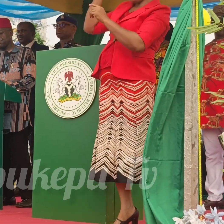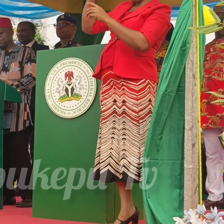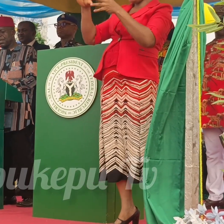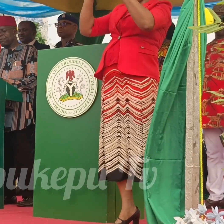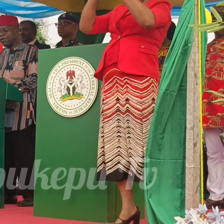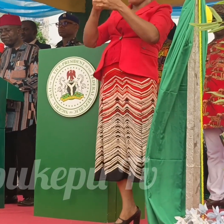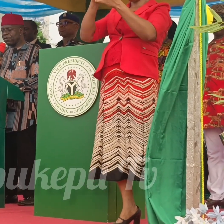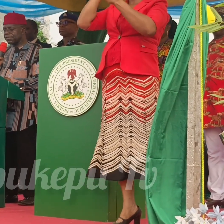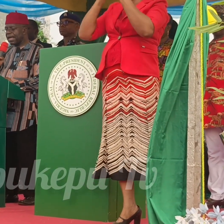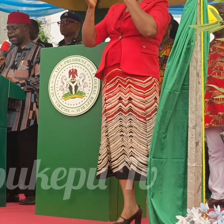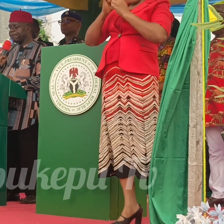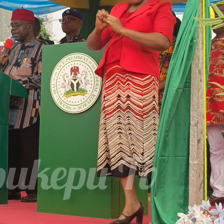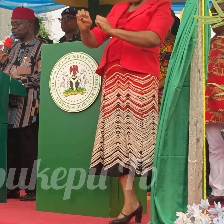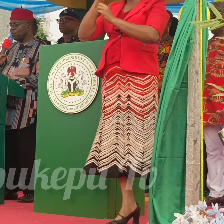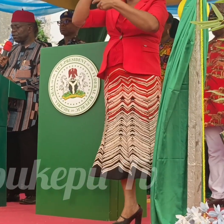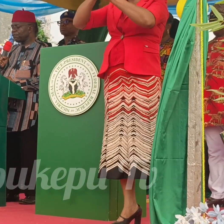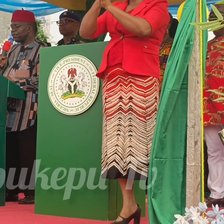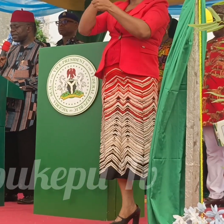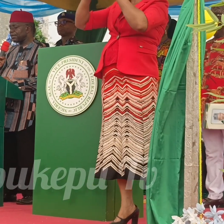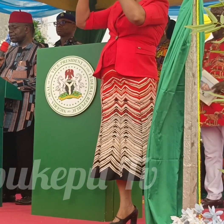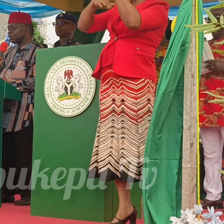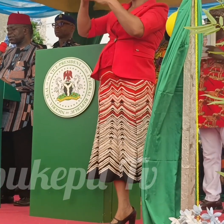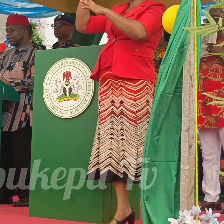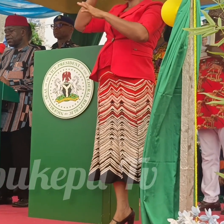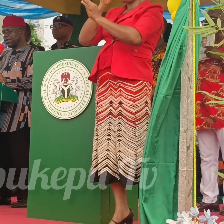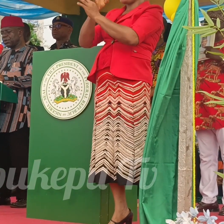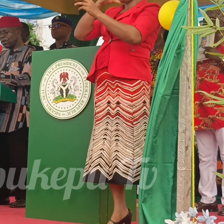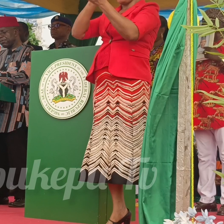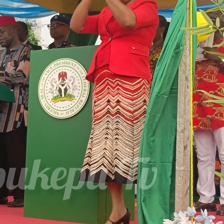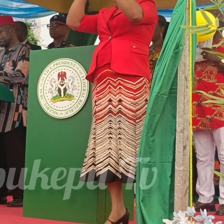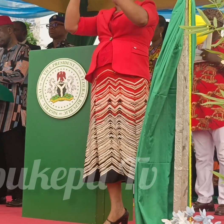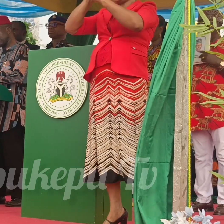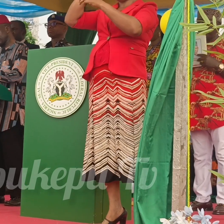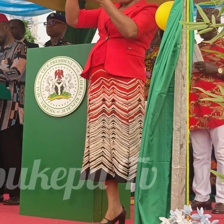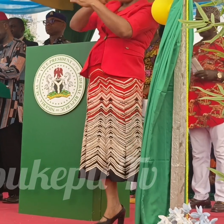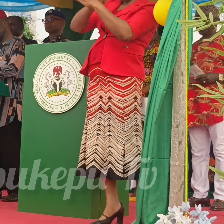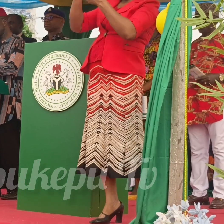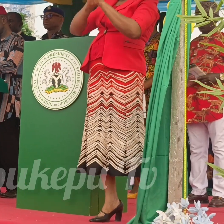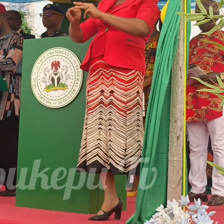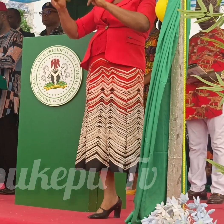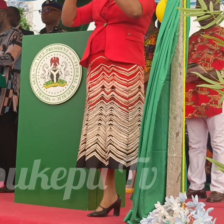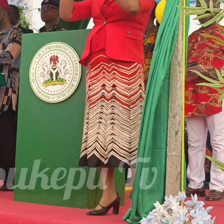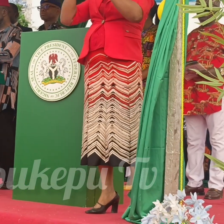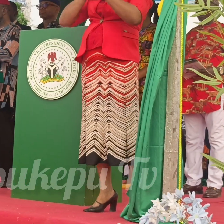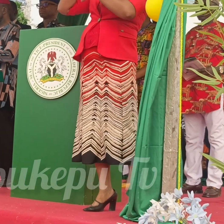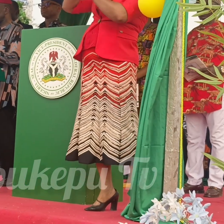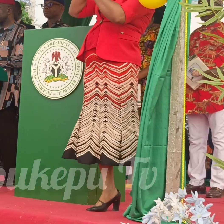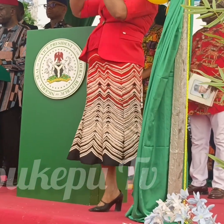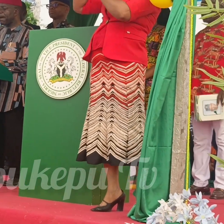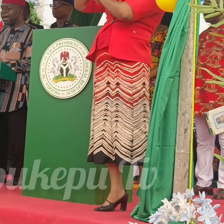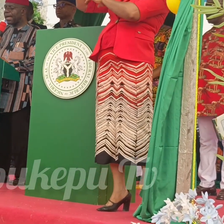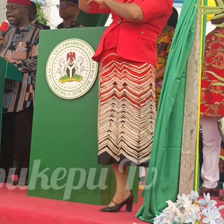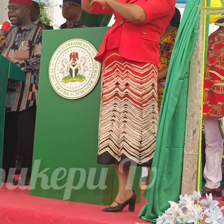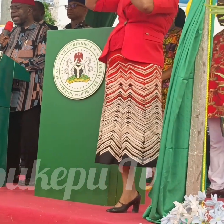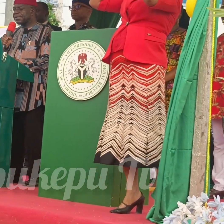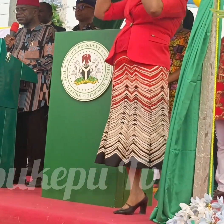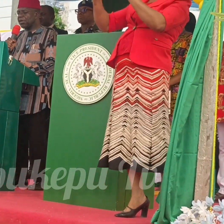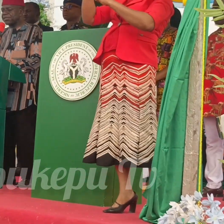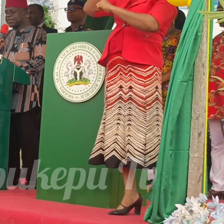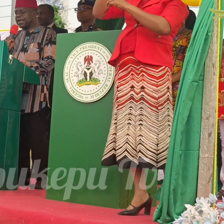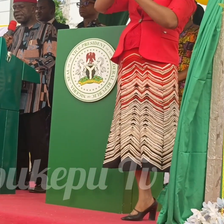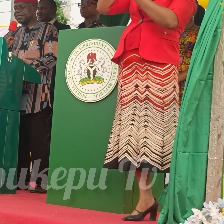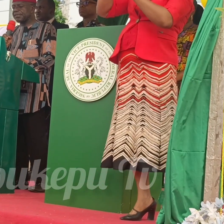cooperation if efforts are made to build faith and trust in your business model. My message to Geometric Power and